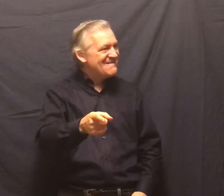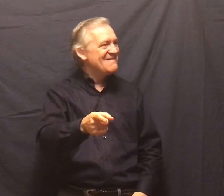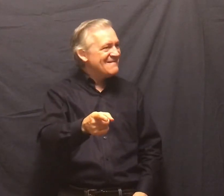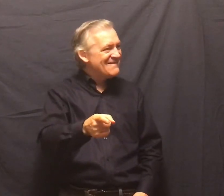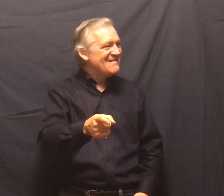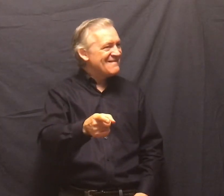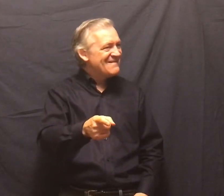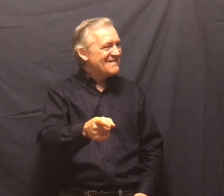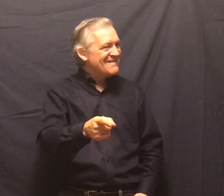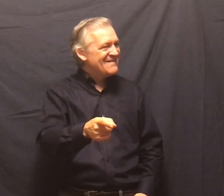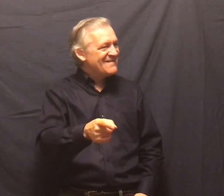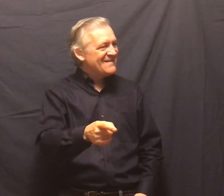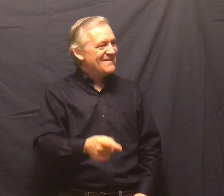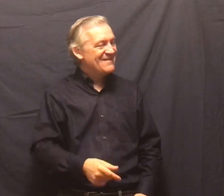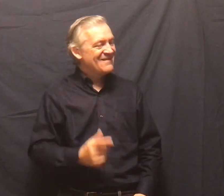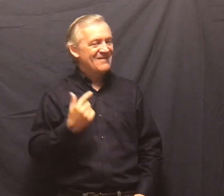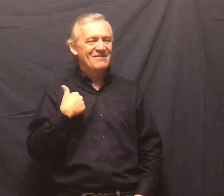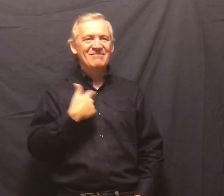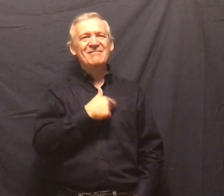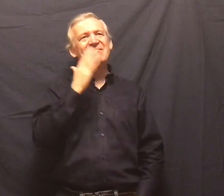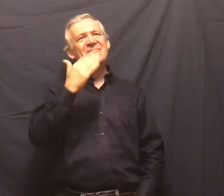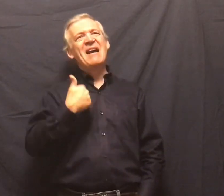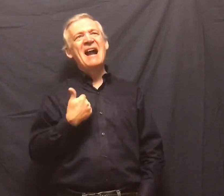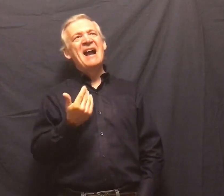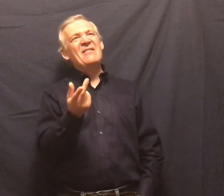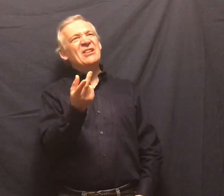We'd have a setter dog and a couple striped cats.